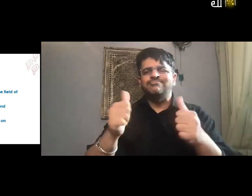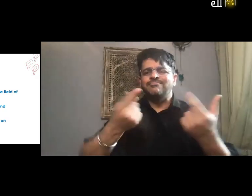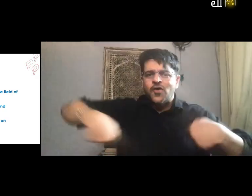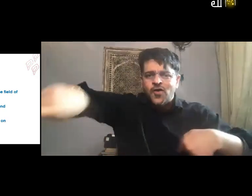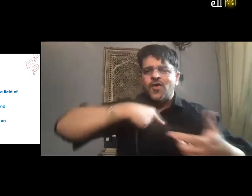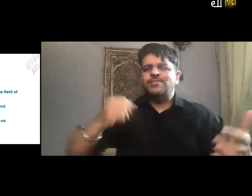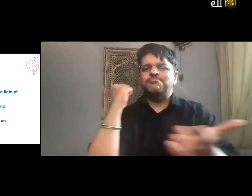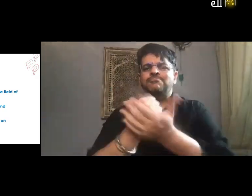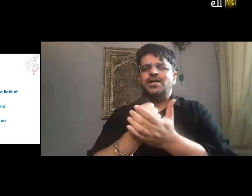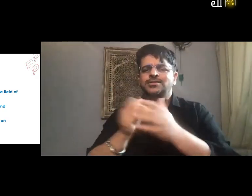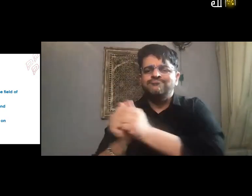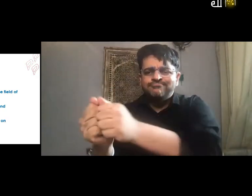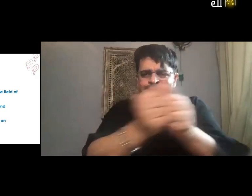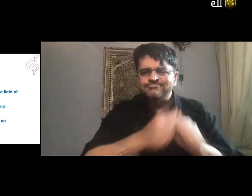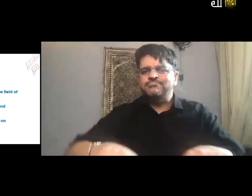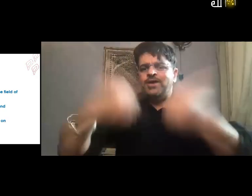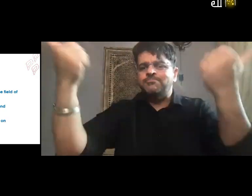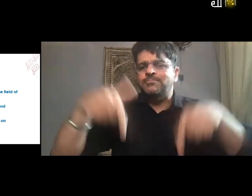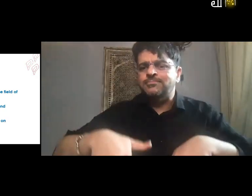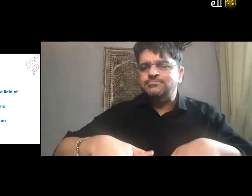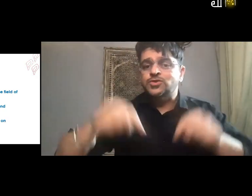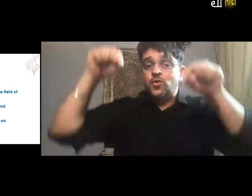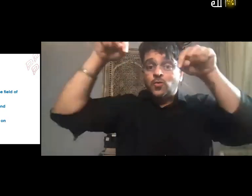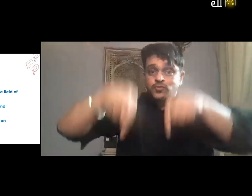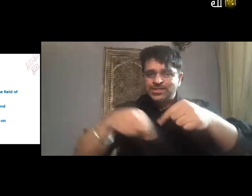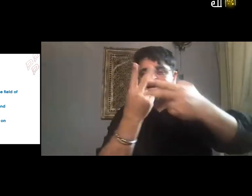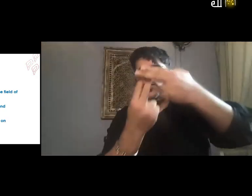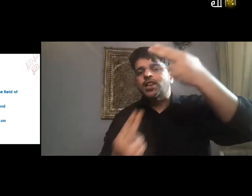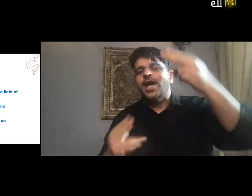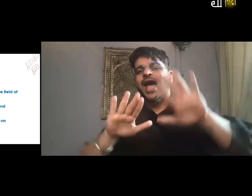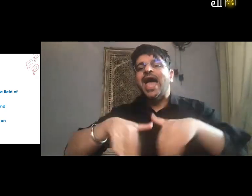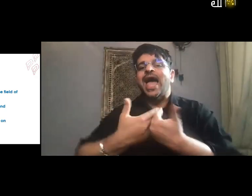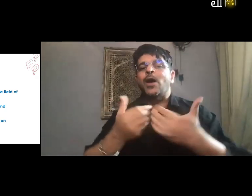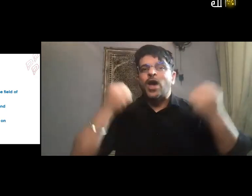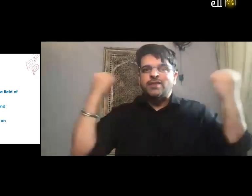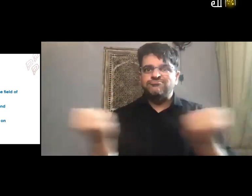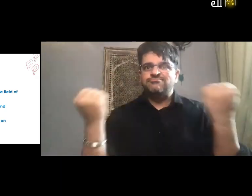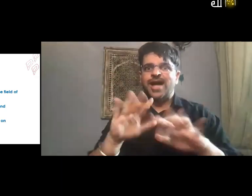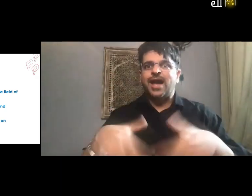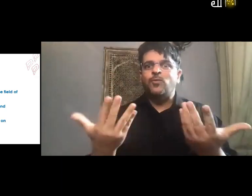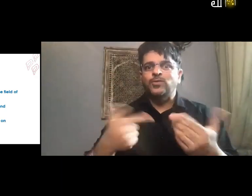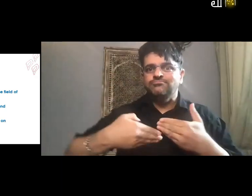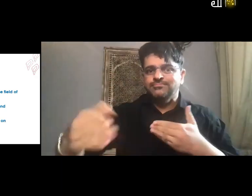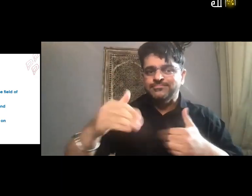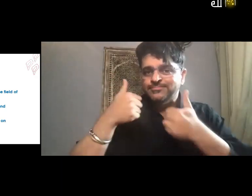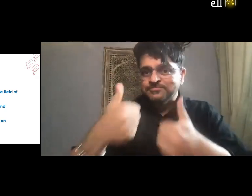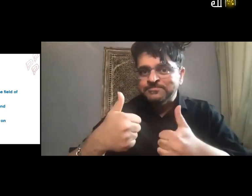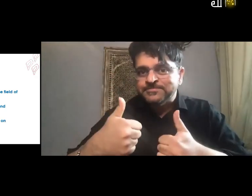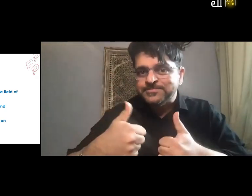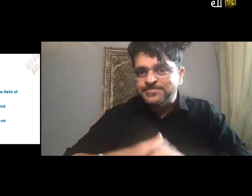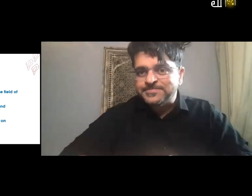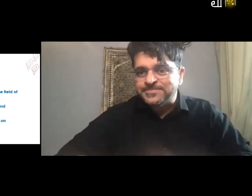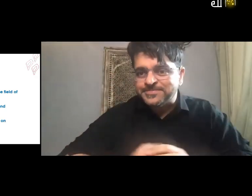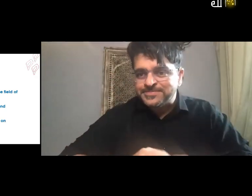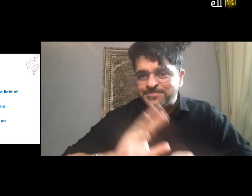can't work alone. We can't work alone. We all have to work together for this to come in. So today we will be discussing about how we're going